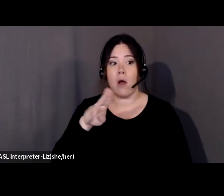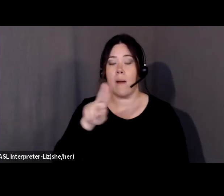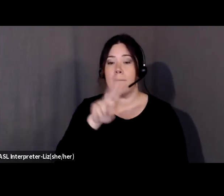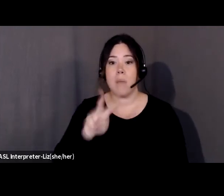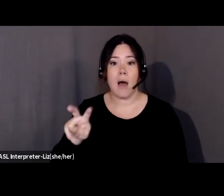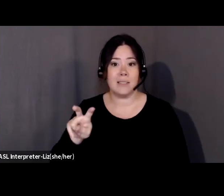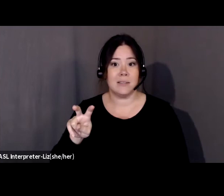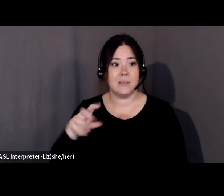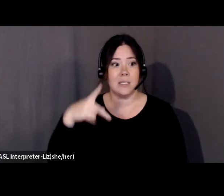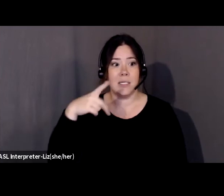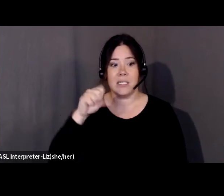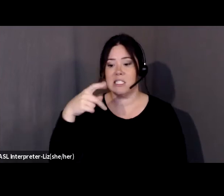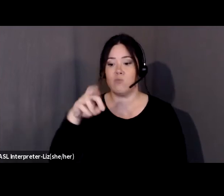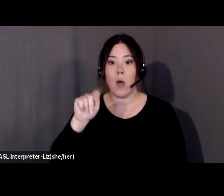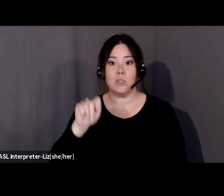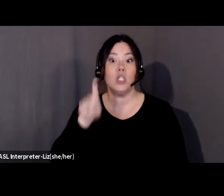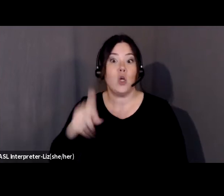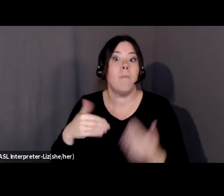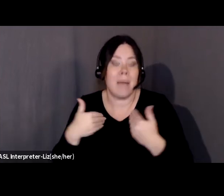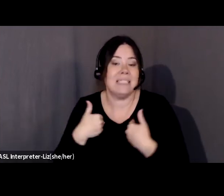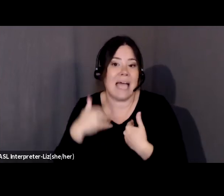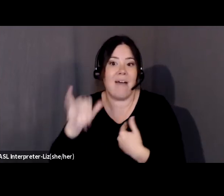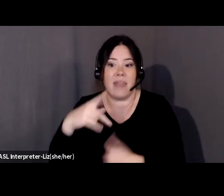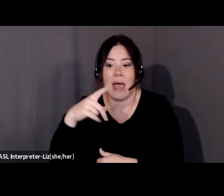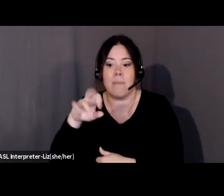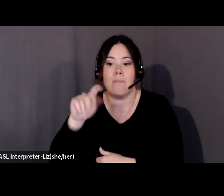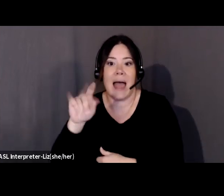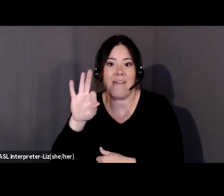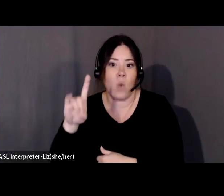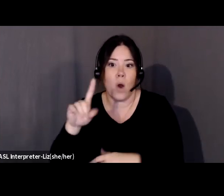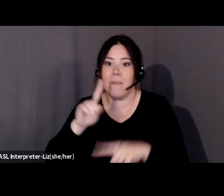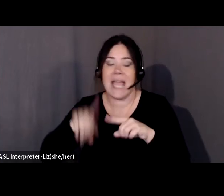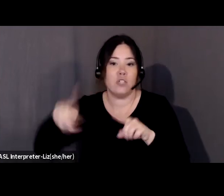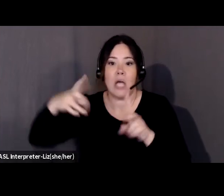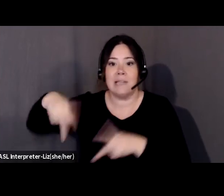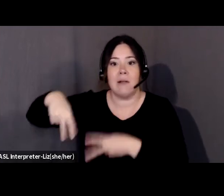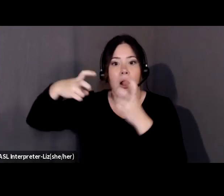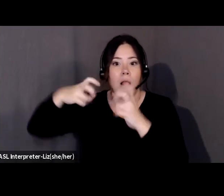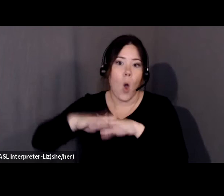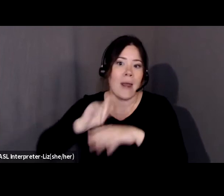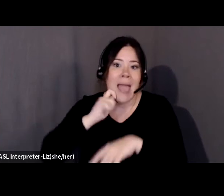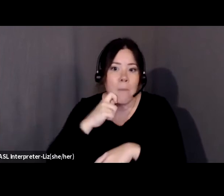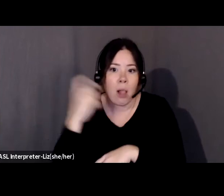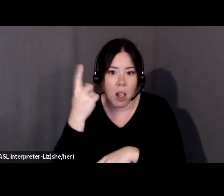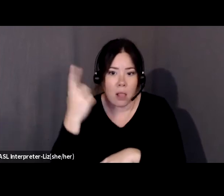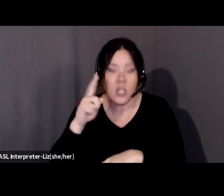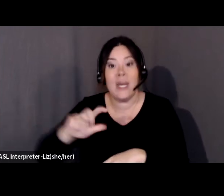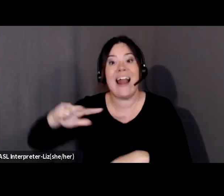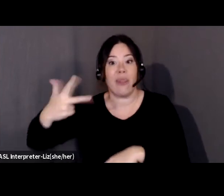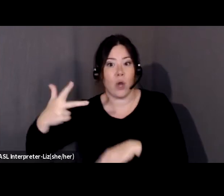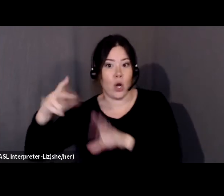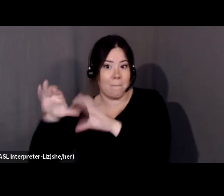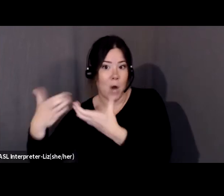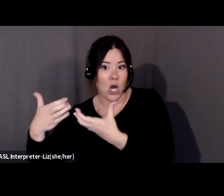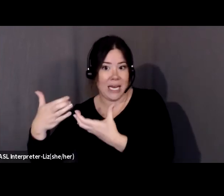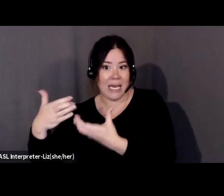can't just upload your podcast to Spotify or Apple Podcasts. You need a third-party hosting platform, and then you